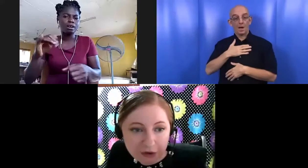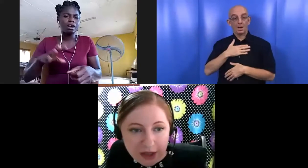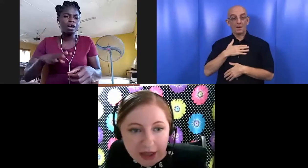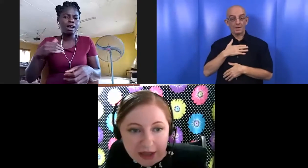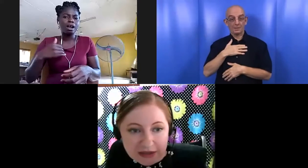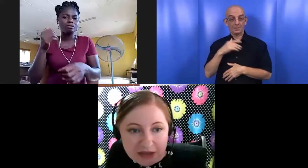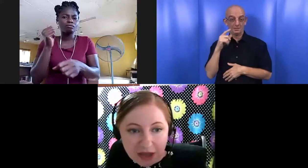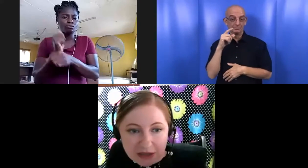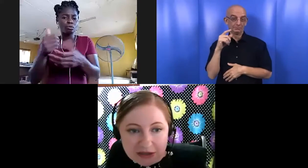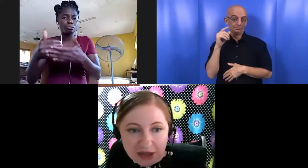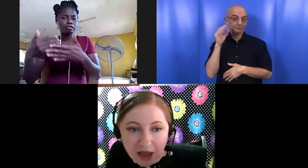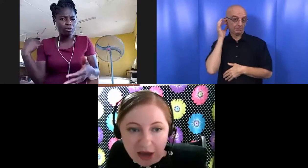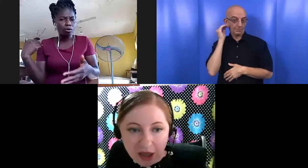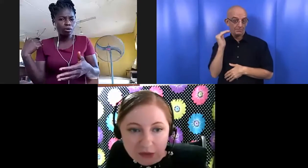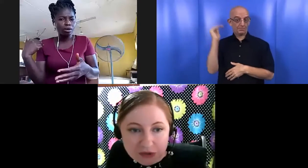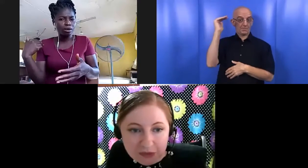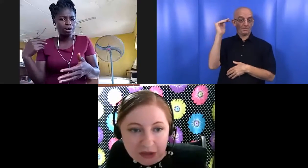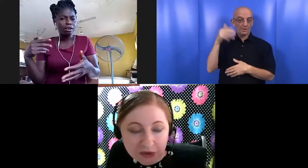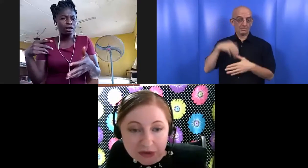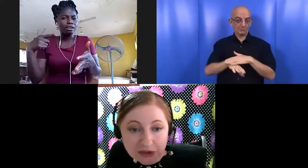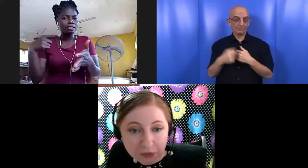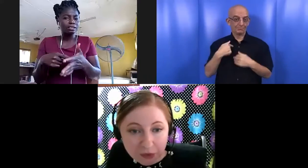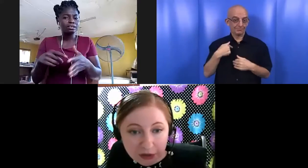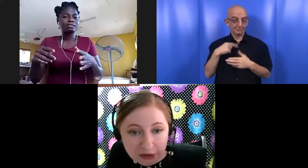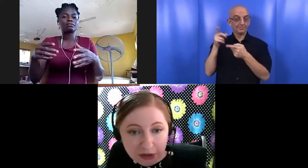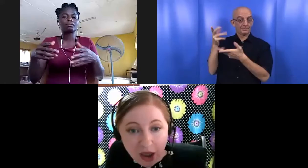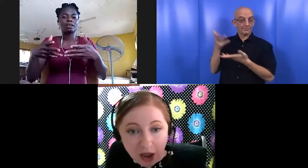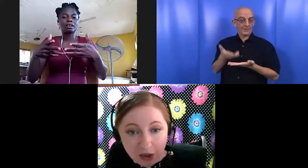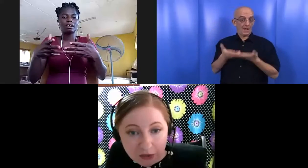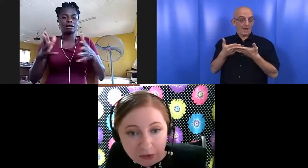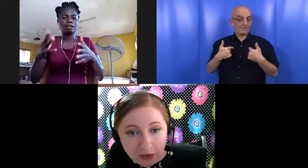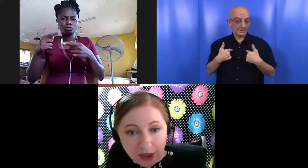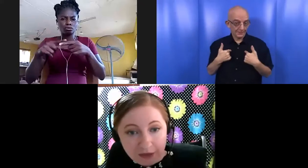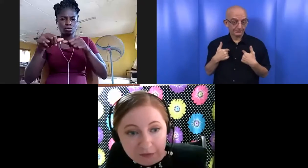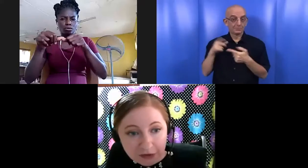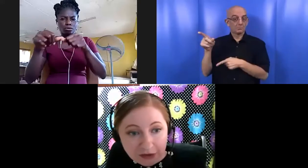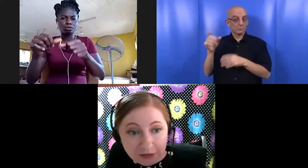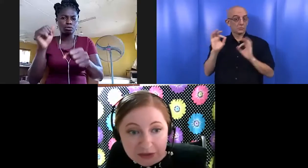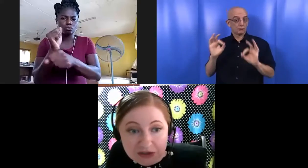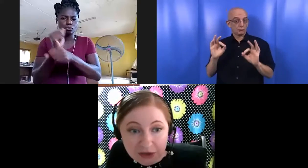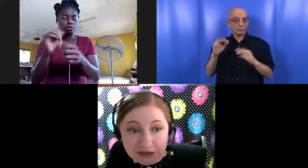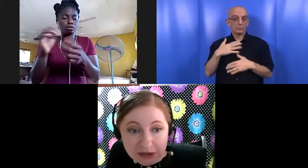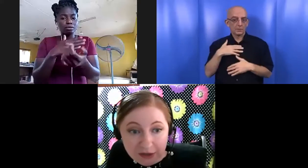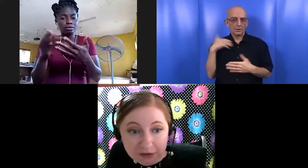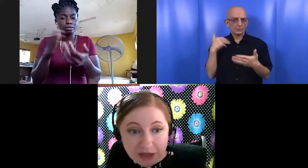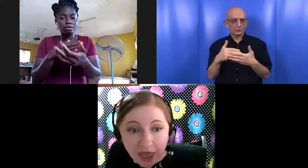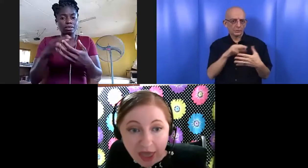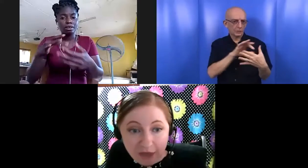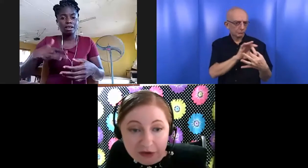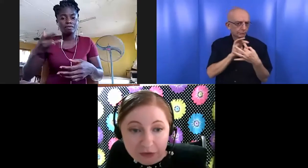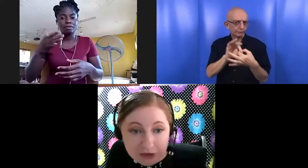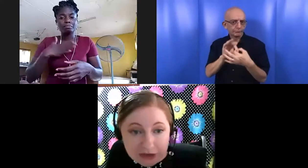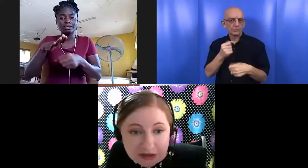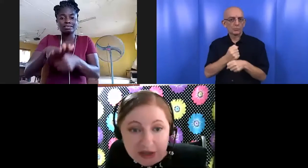before, and this has allowed to me continue working, although I feel that my stress levels